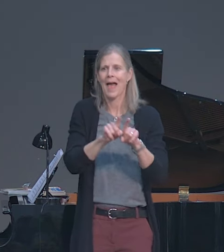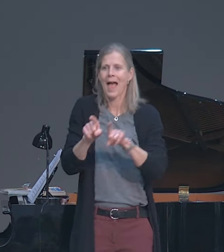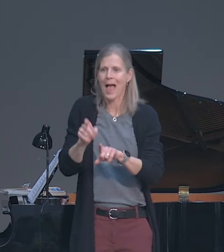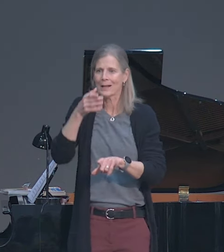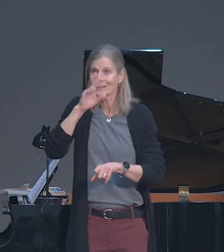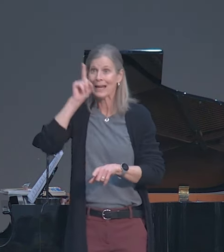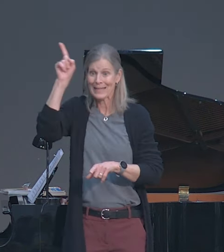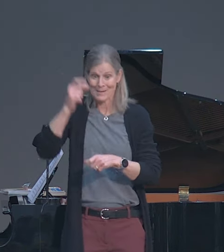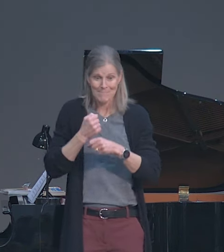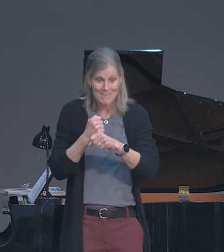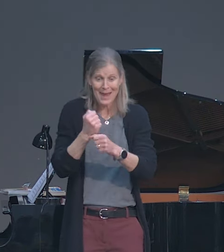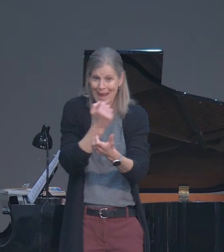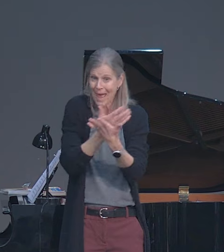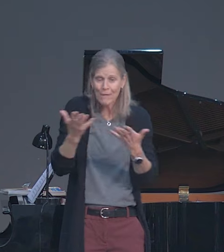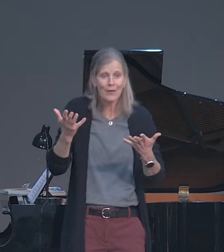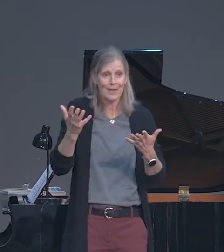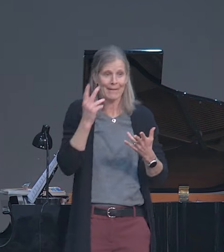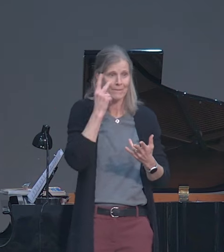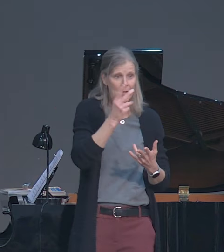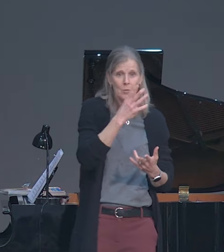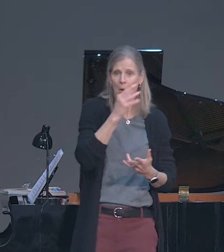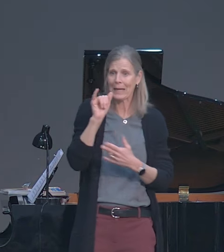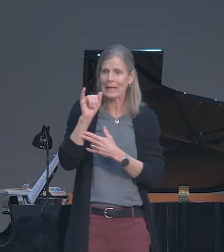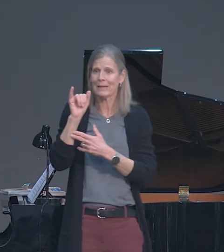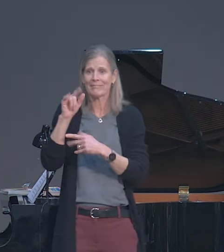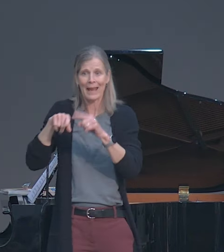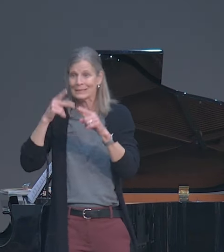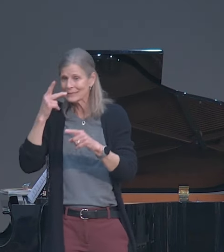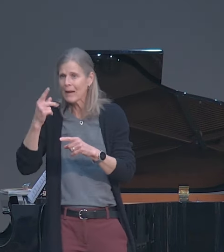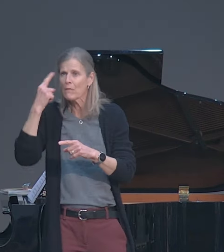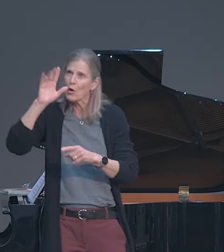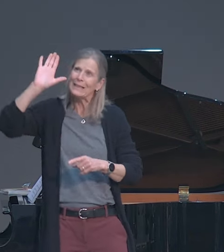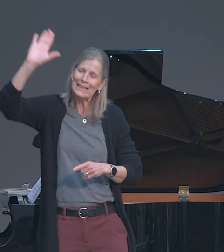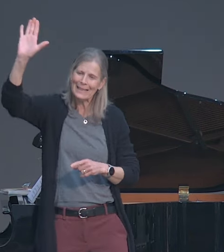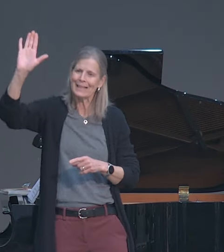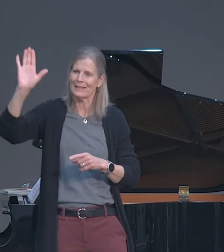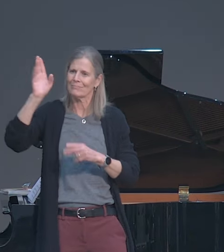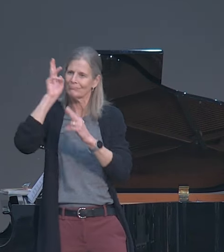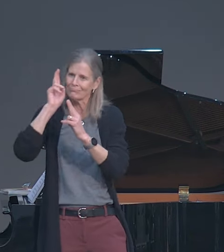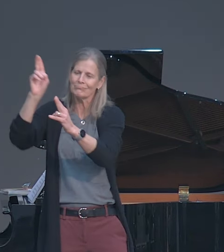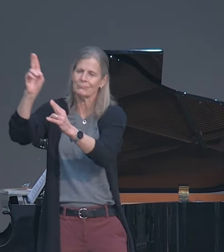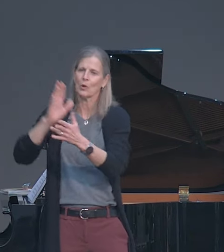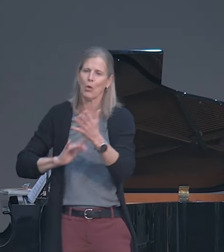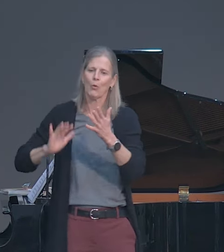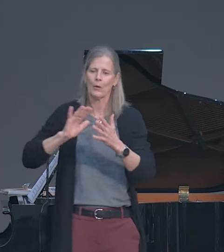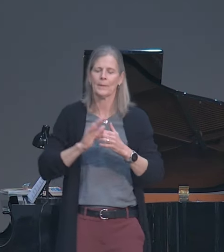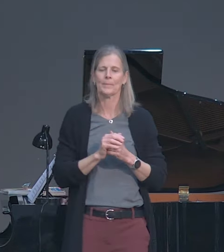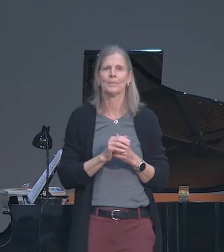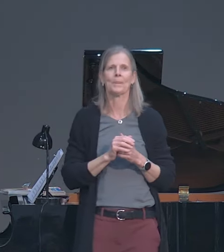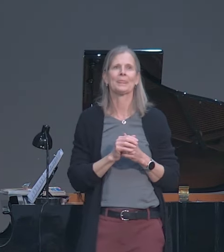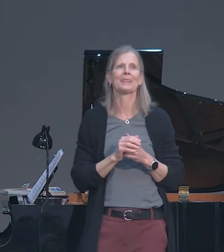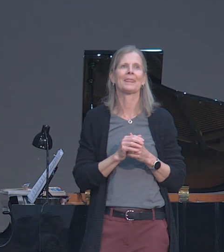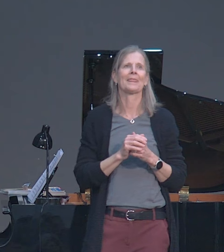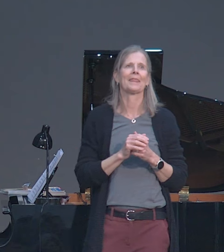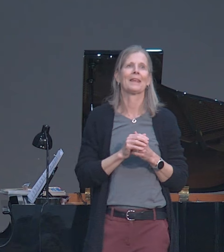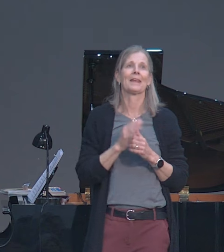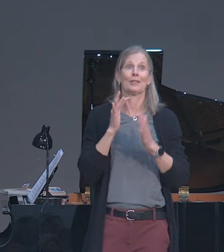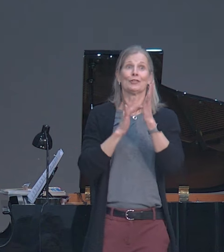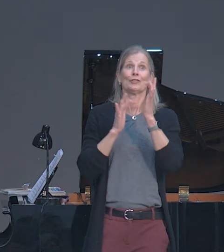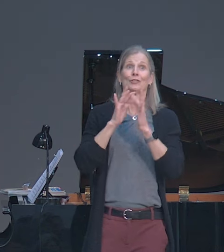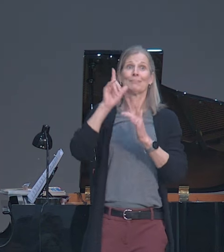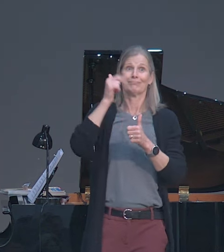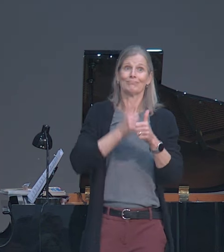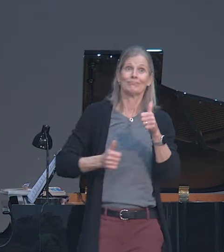created all things visible and invisible for his glory. And then notice in verse 17, third, Jesus is supreme over all